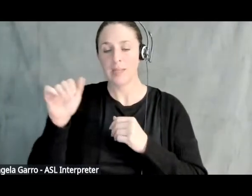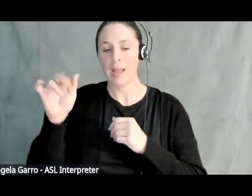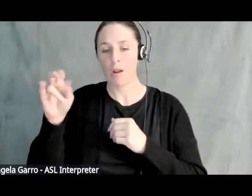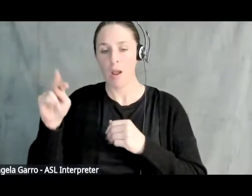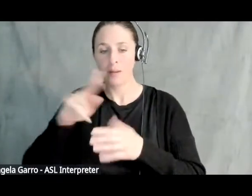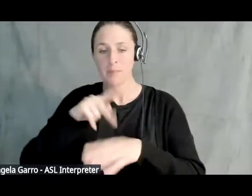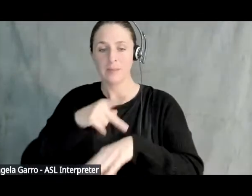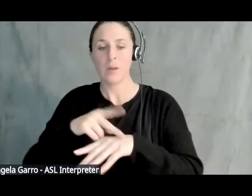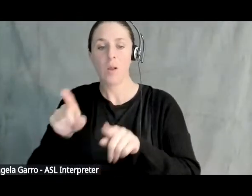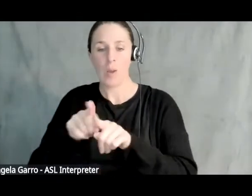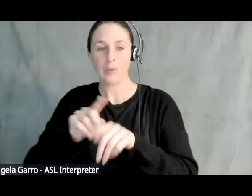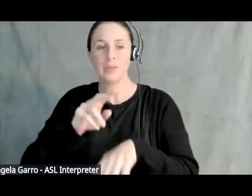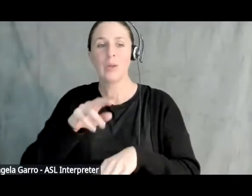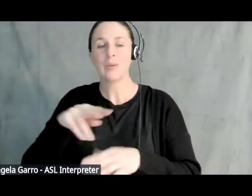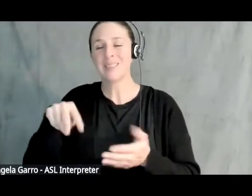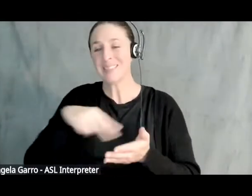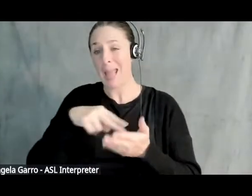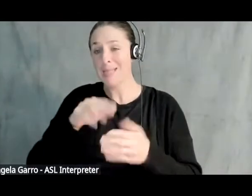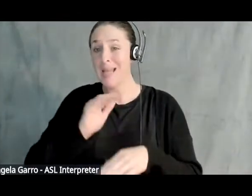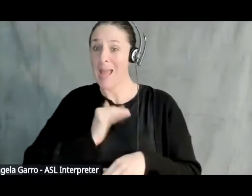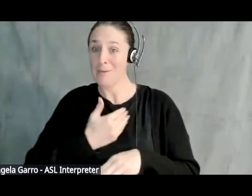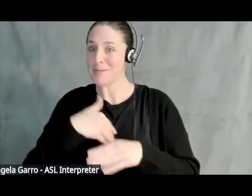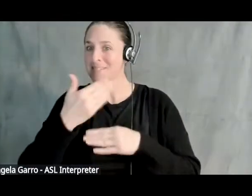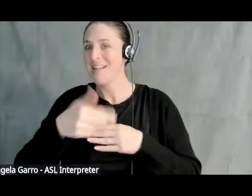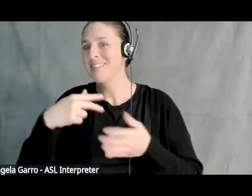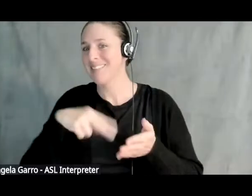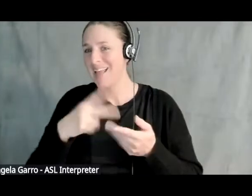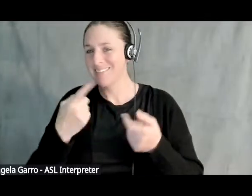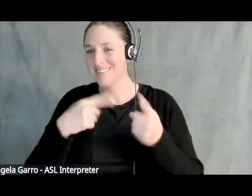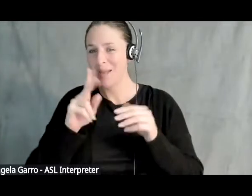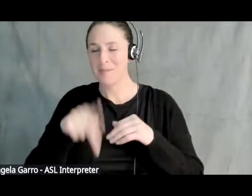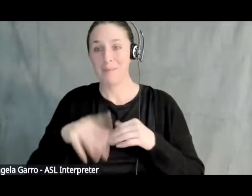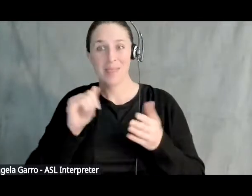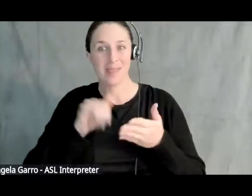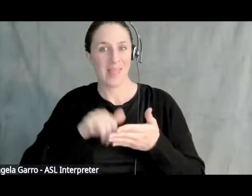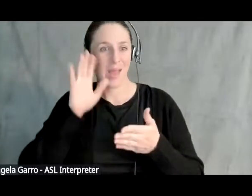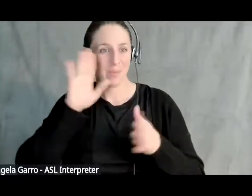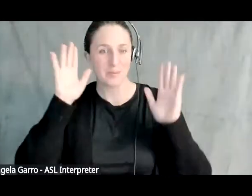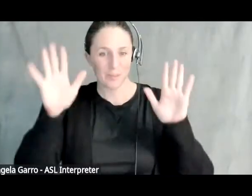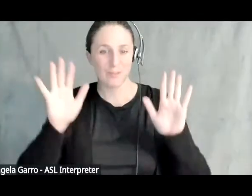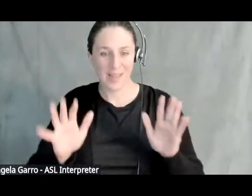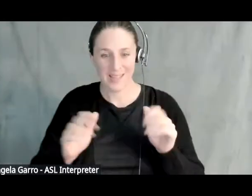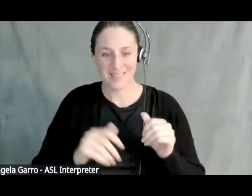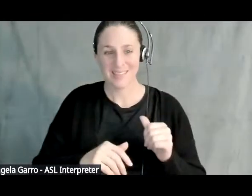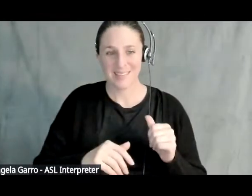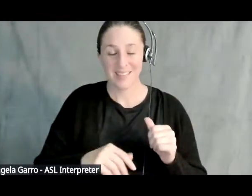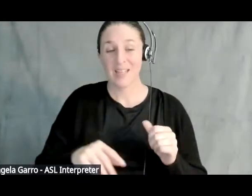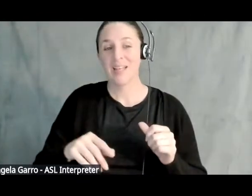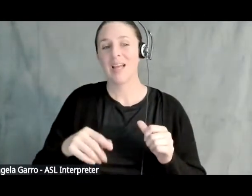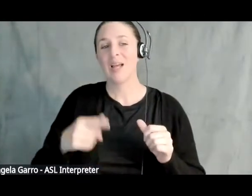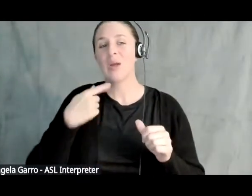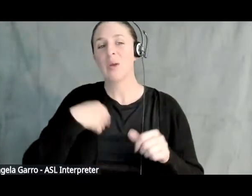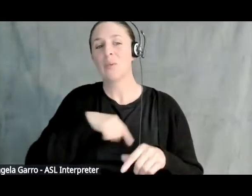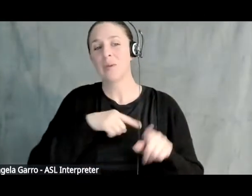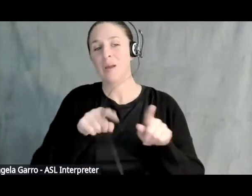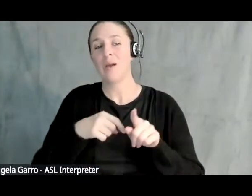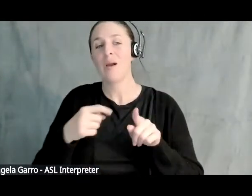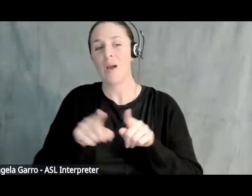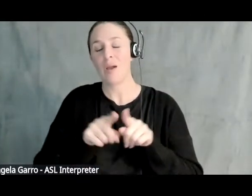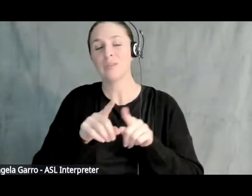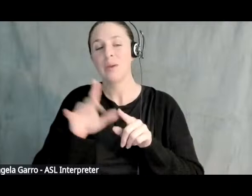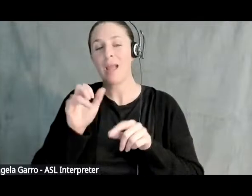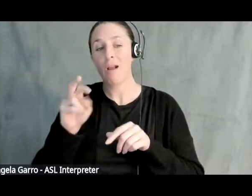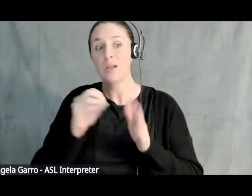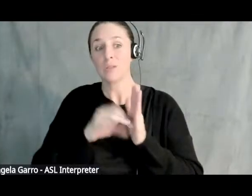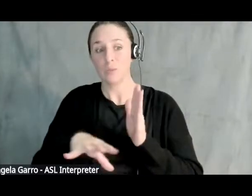at our next dance coming up. That would be great. Subtle hit to the board. We also, Aragon students also